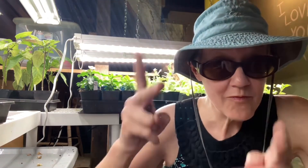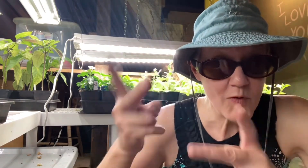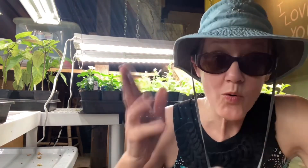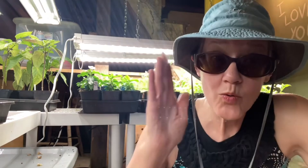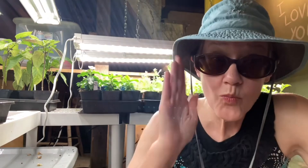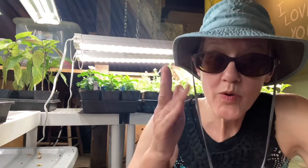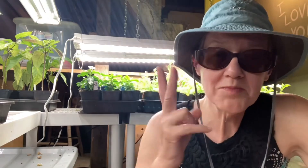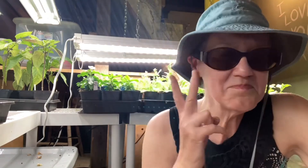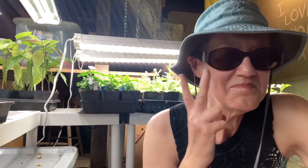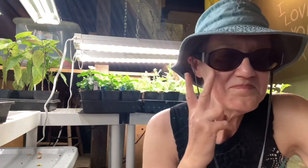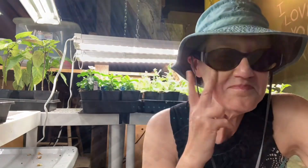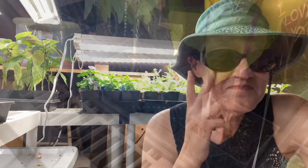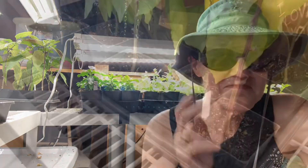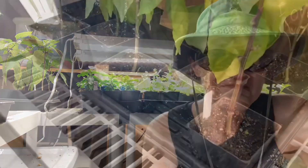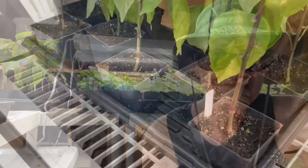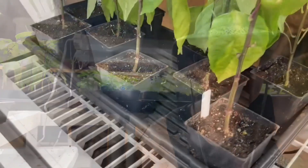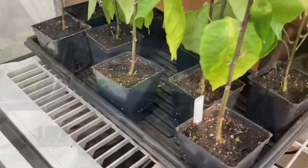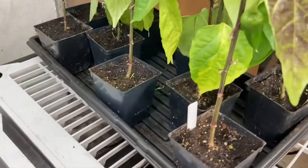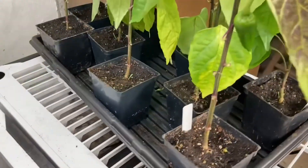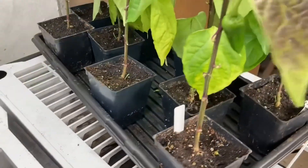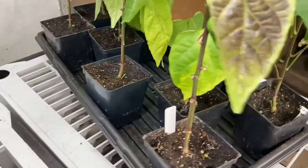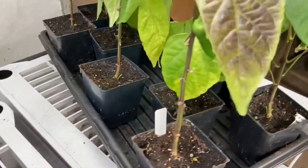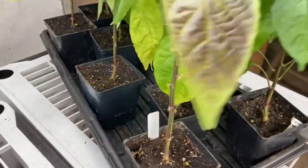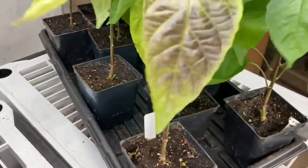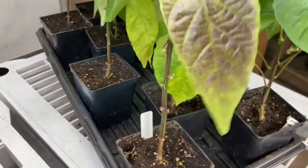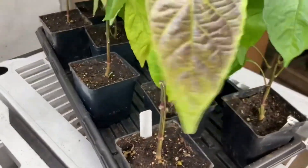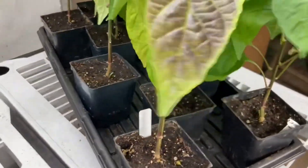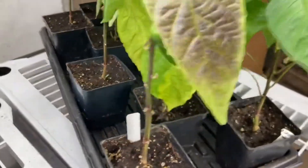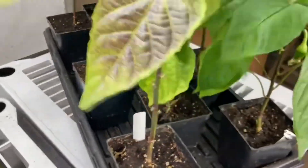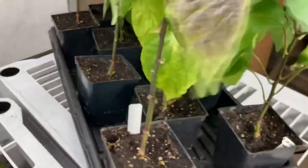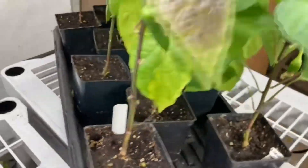happens after we transplant. We'll see if they fall off.